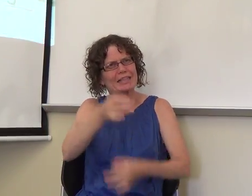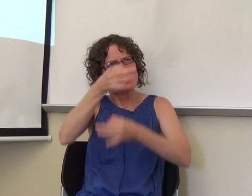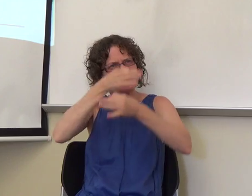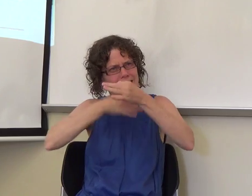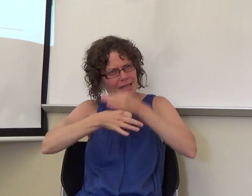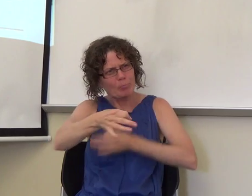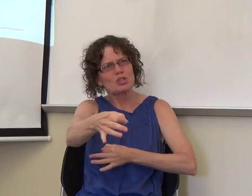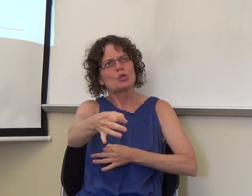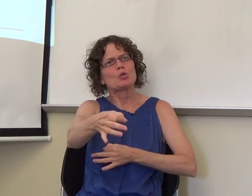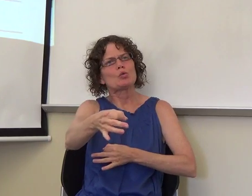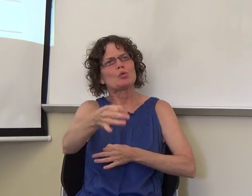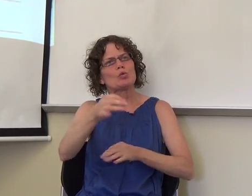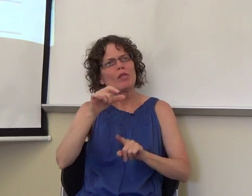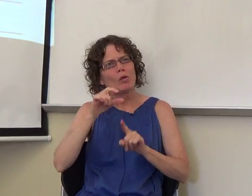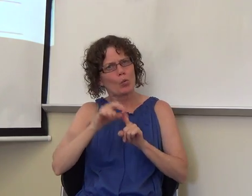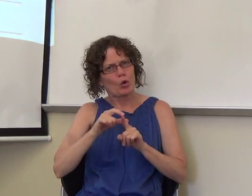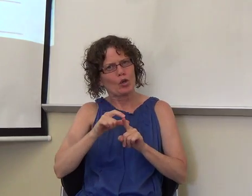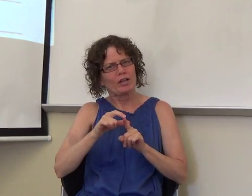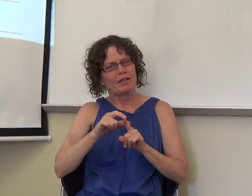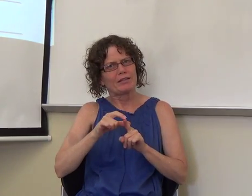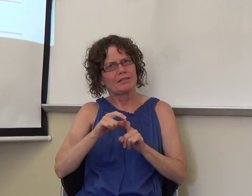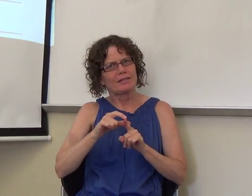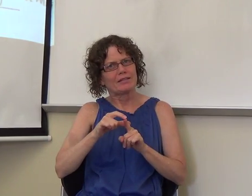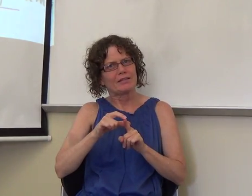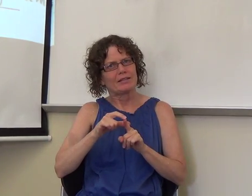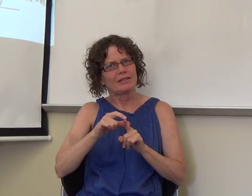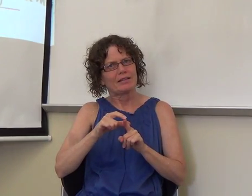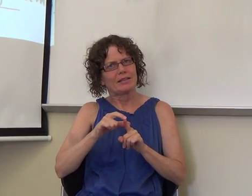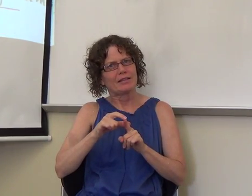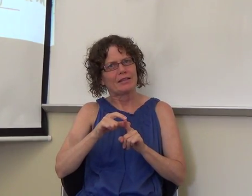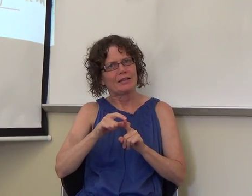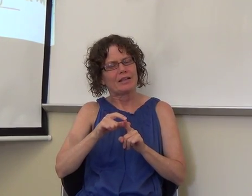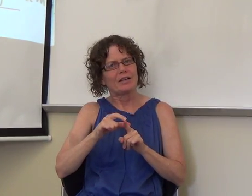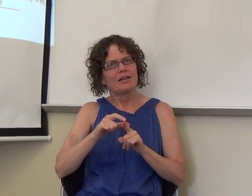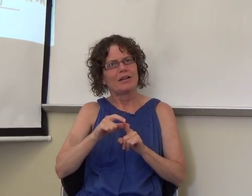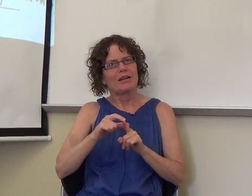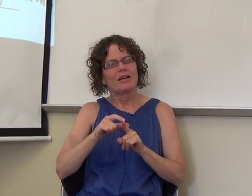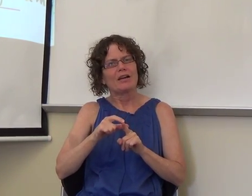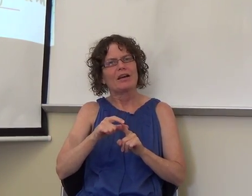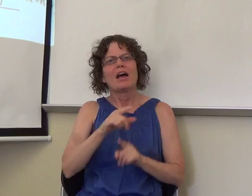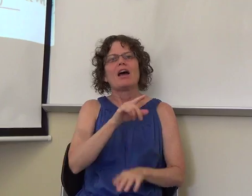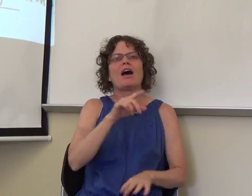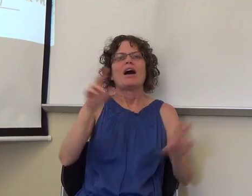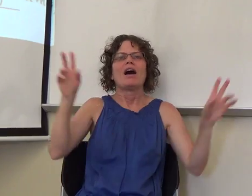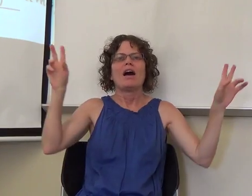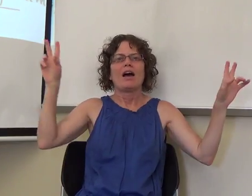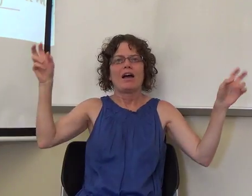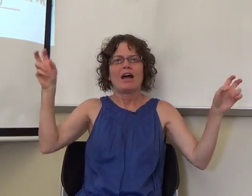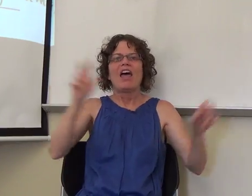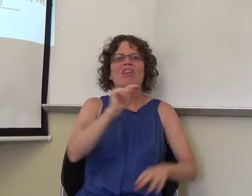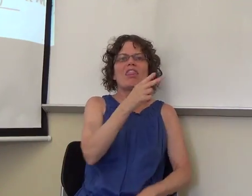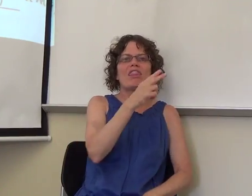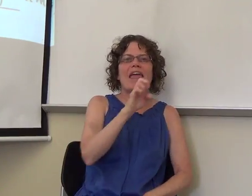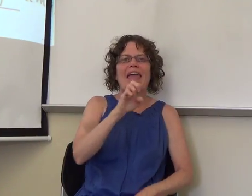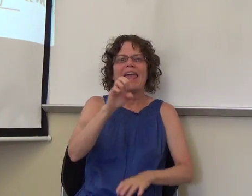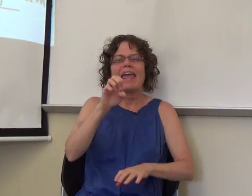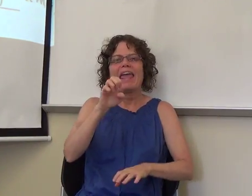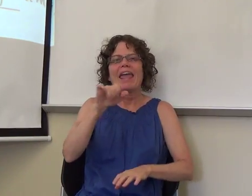substitute your word here? They improve your wealth, yes. They make a difference to